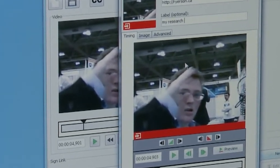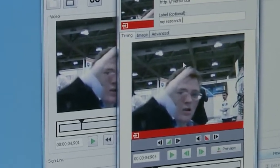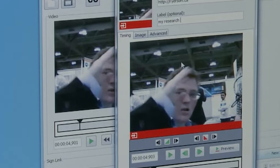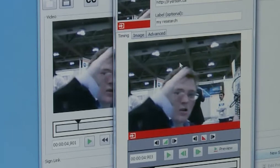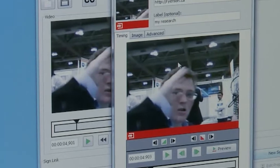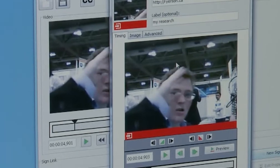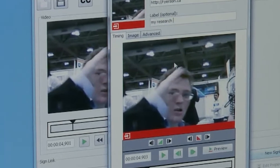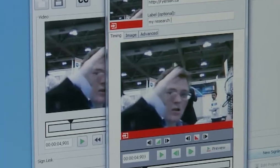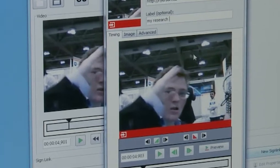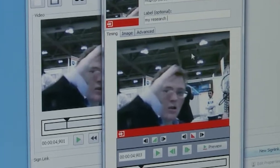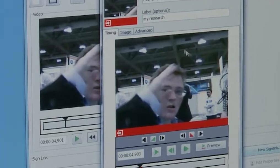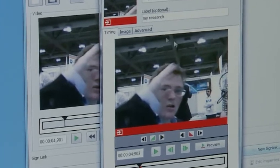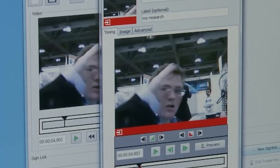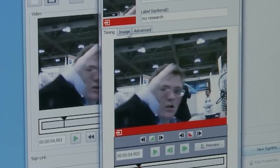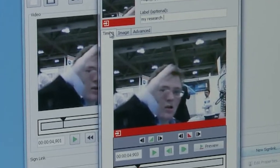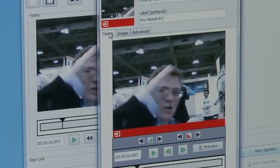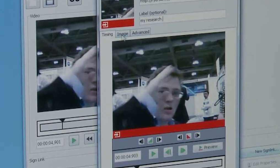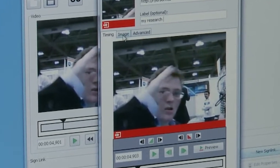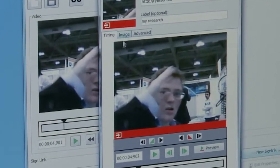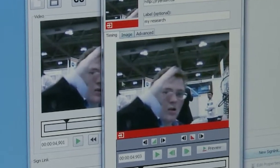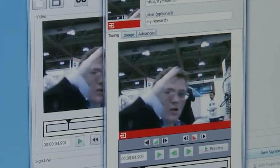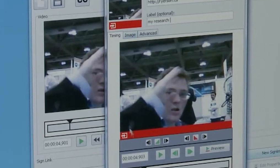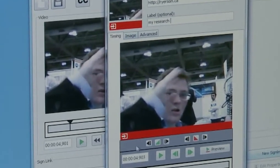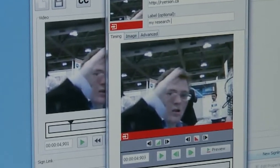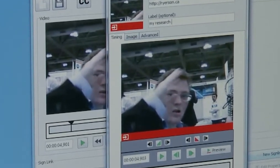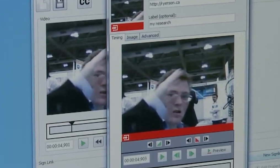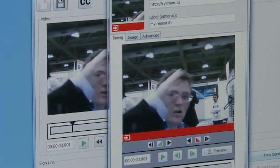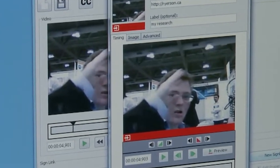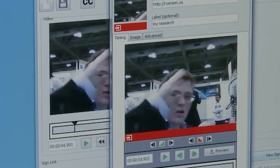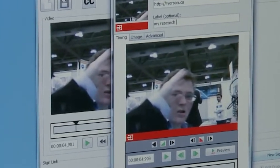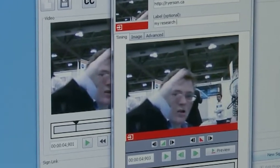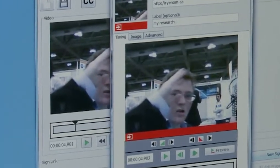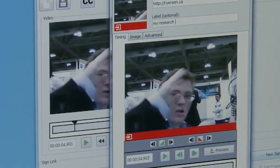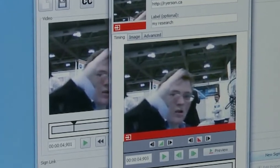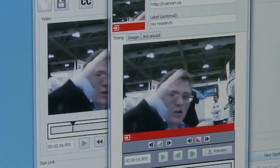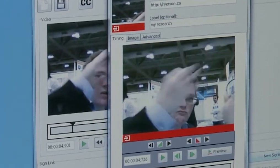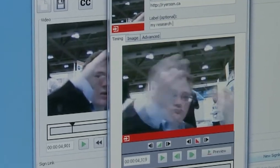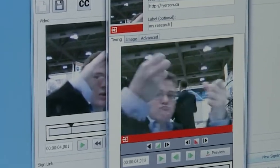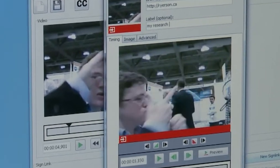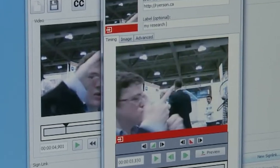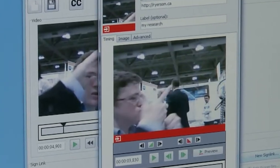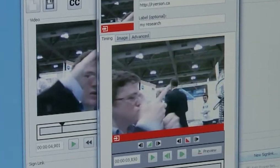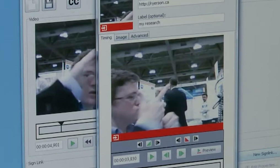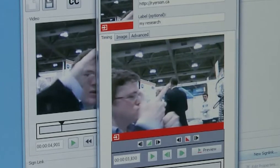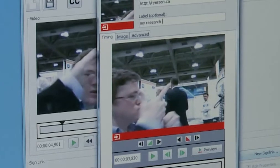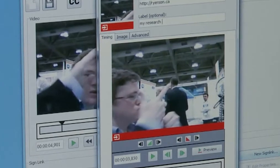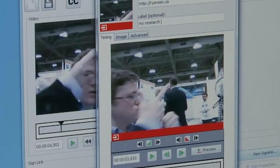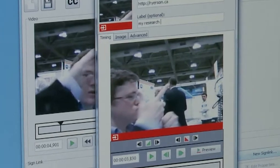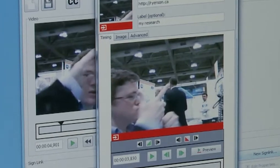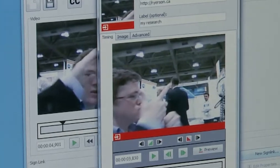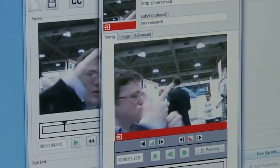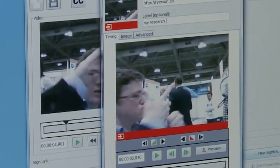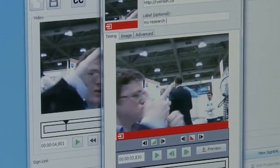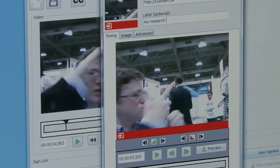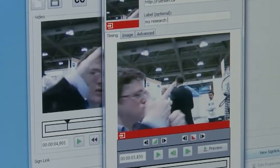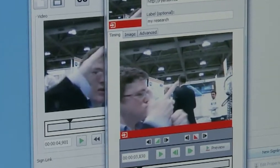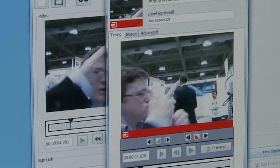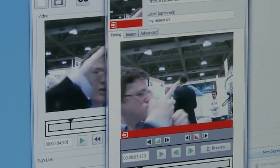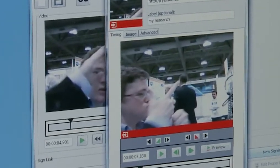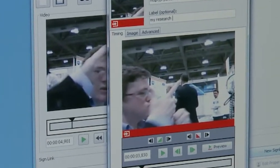it contains motion, so you have to capture a frozen snapshot that becomes the thumbnail to identify where this link is going to go. So that's